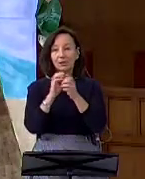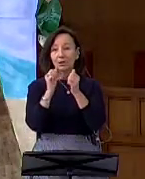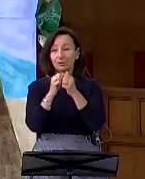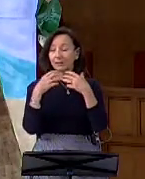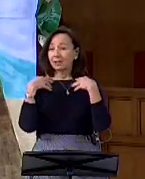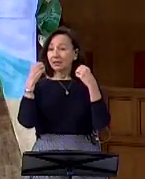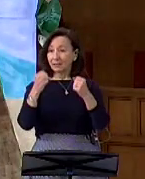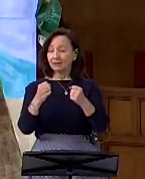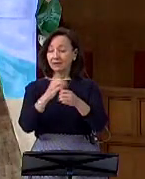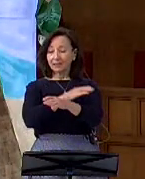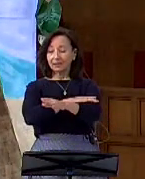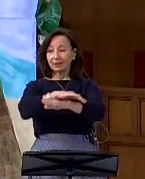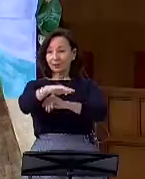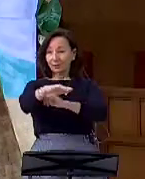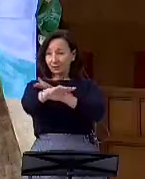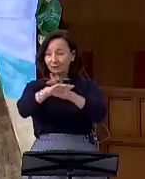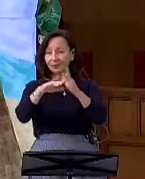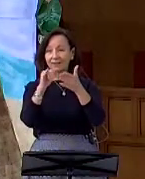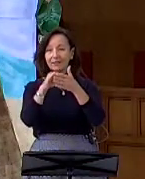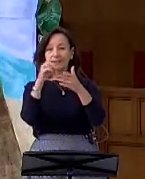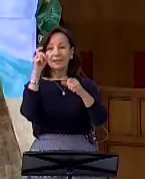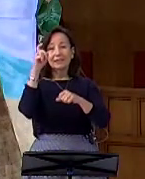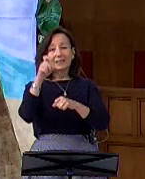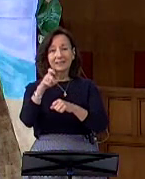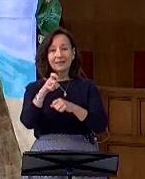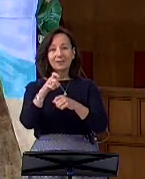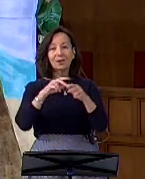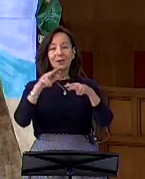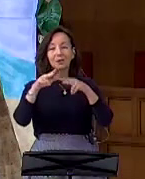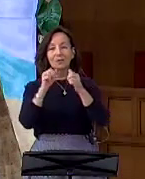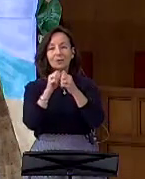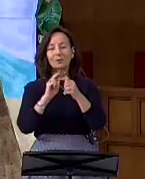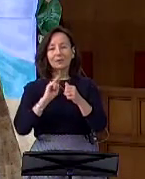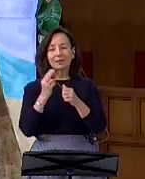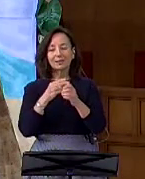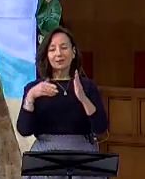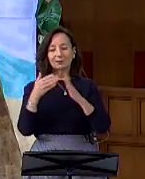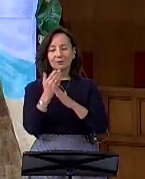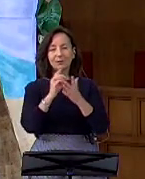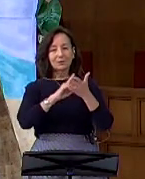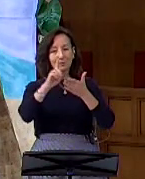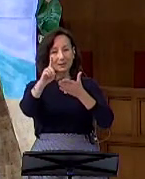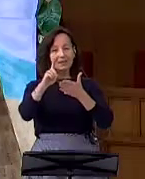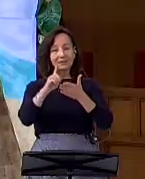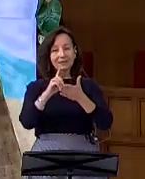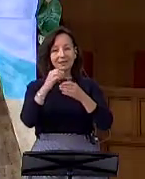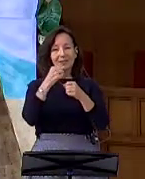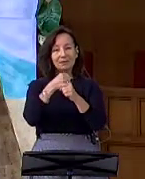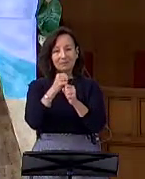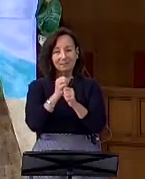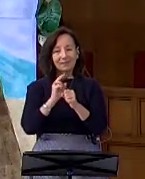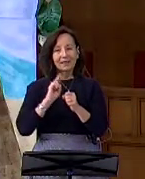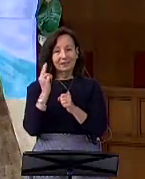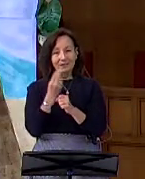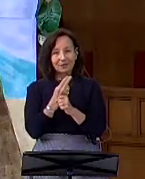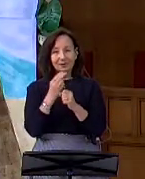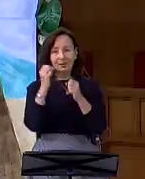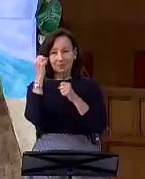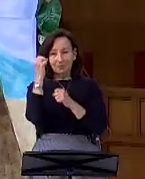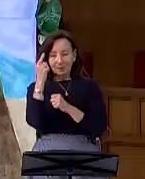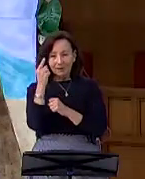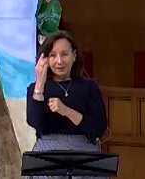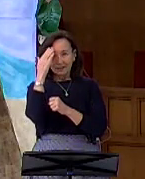healing and the comfort that they need. Walk with us through this week. Make us aware of